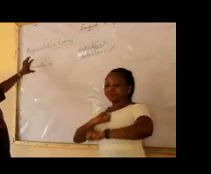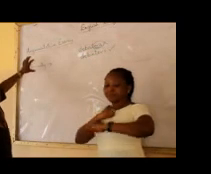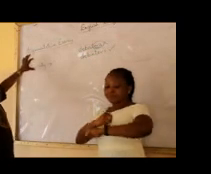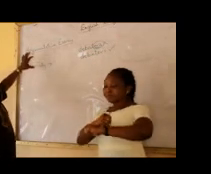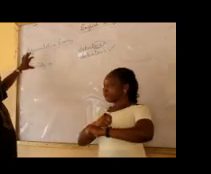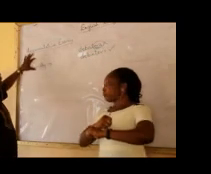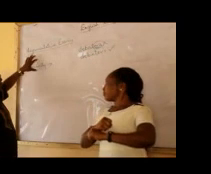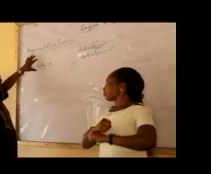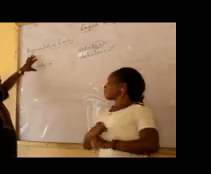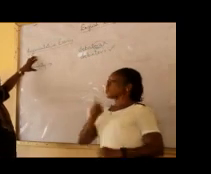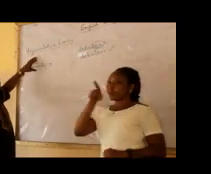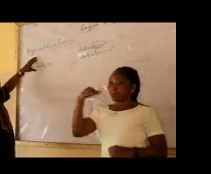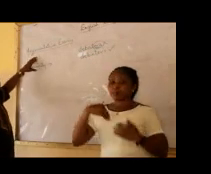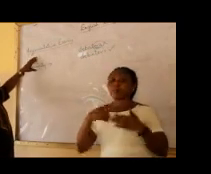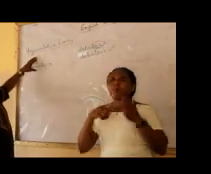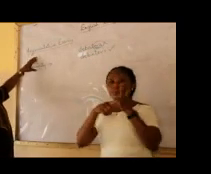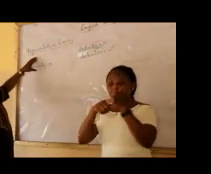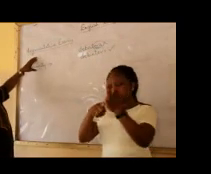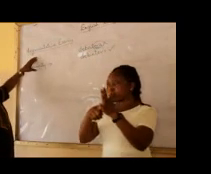and so you have shown